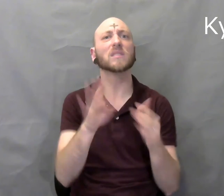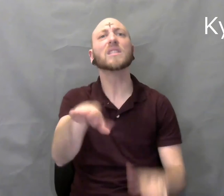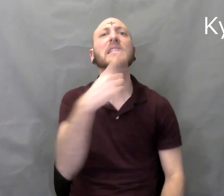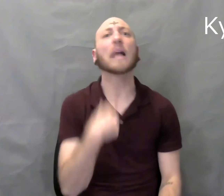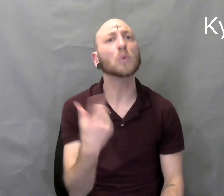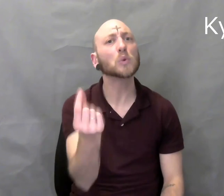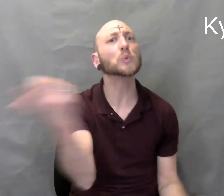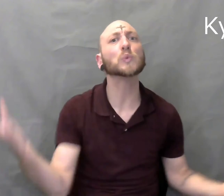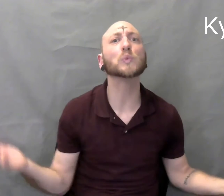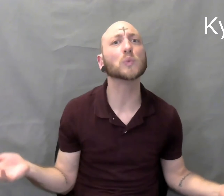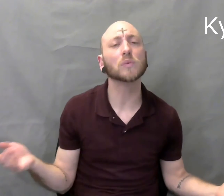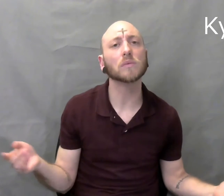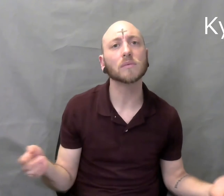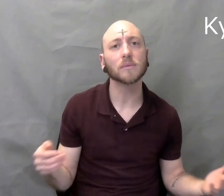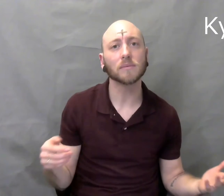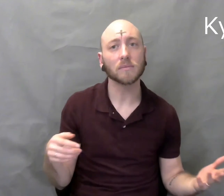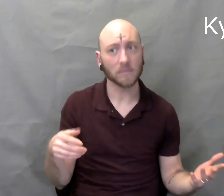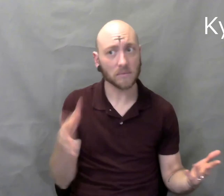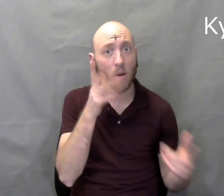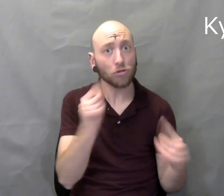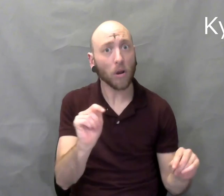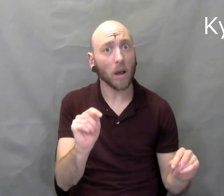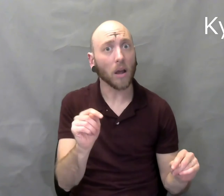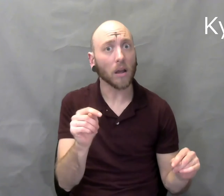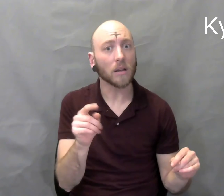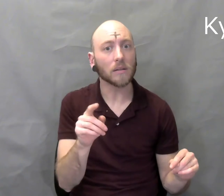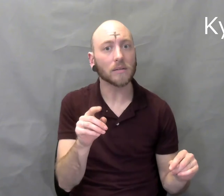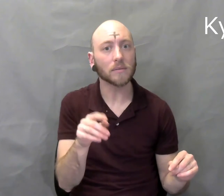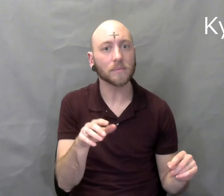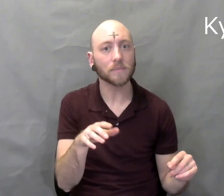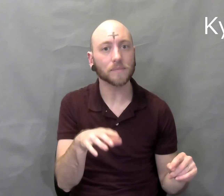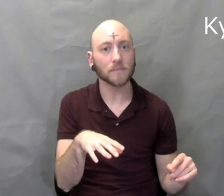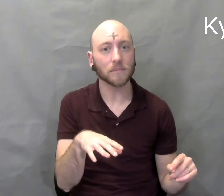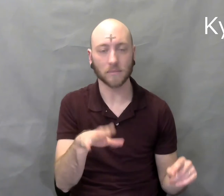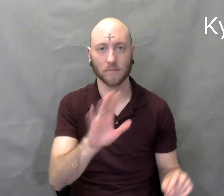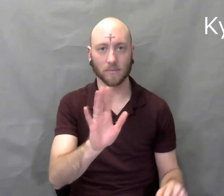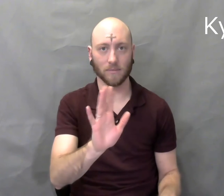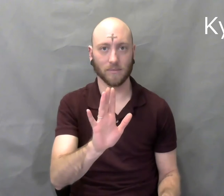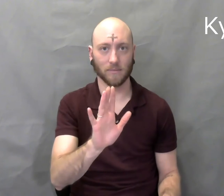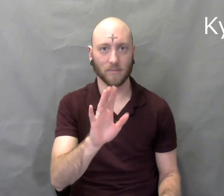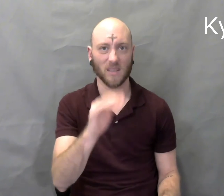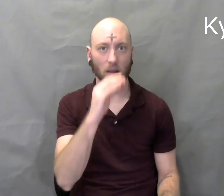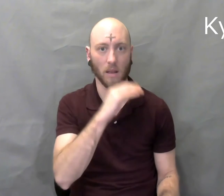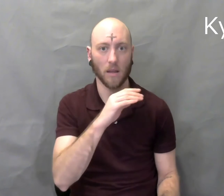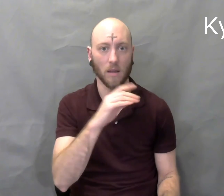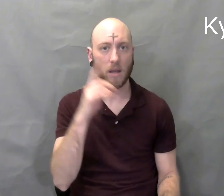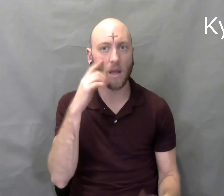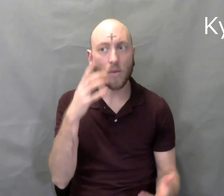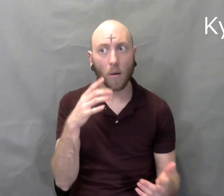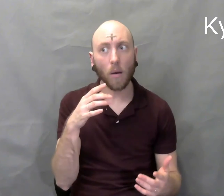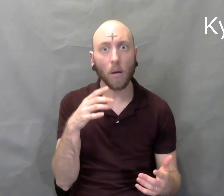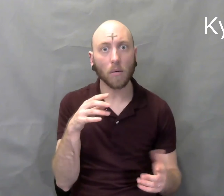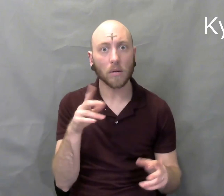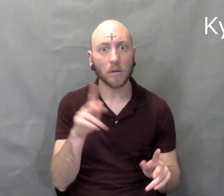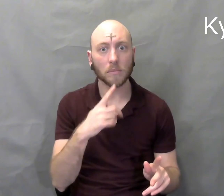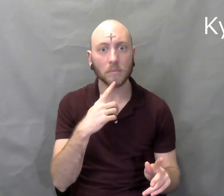do and I'll try and go do it. And that's a complete lie that I told myself. Yeah, just tell me what to do. And people say,